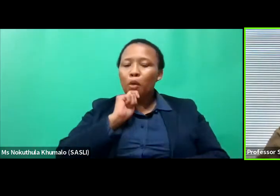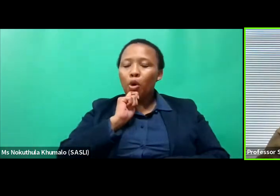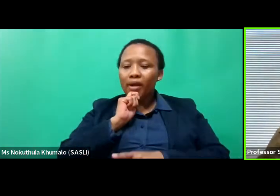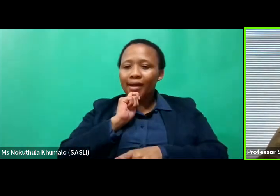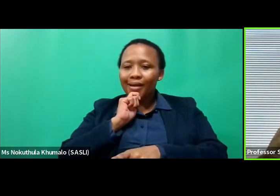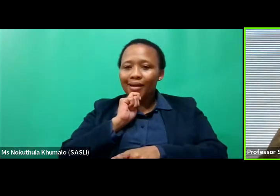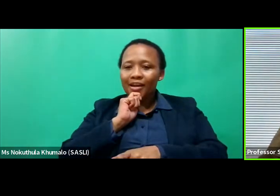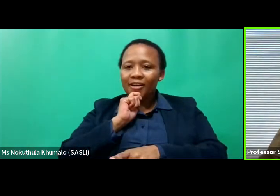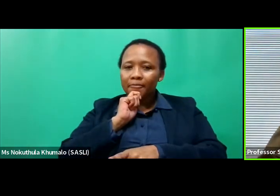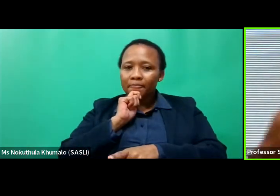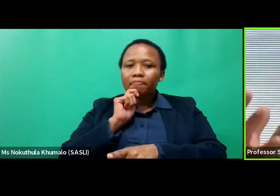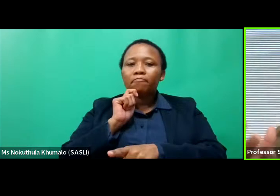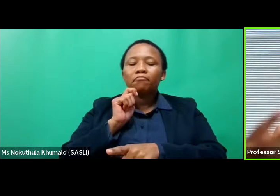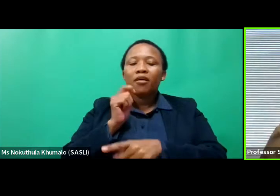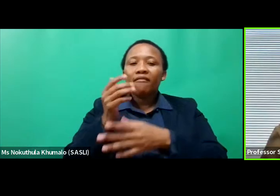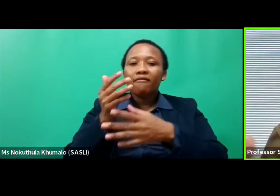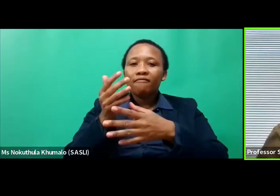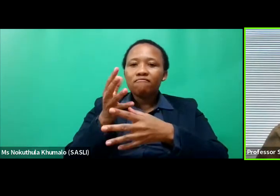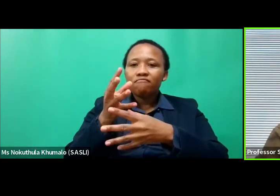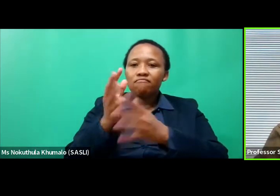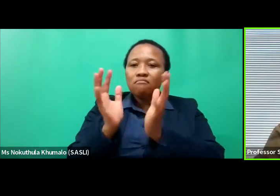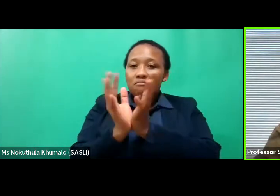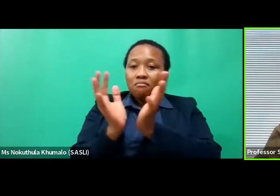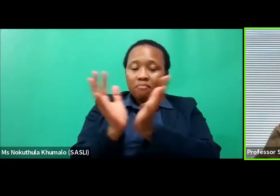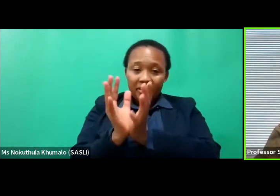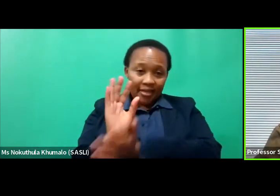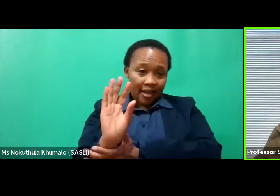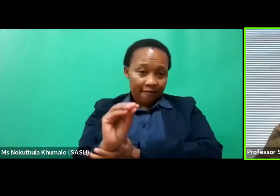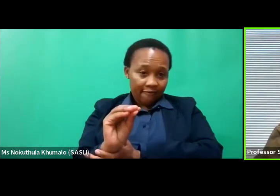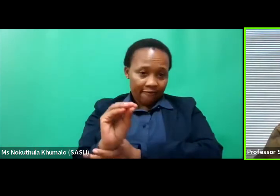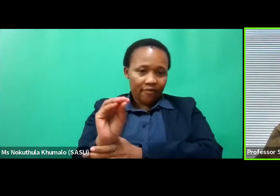about the performance of the education system.